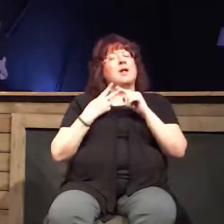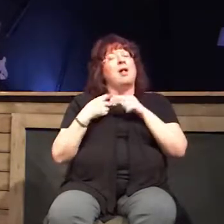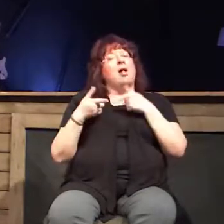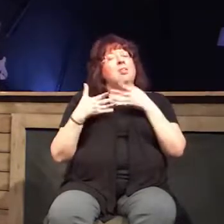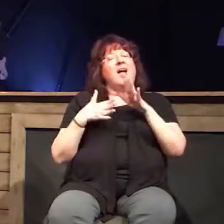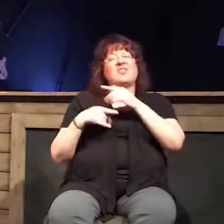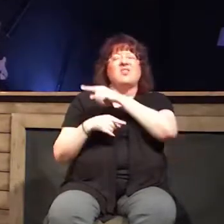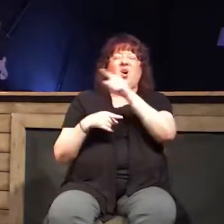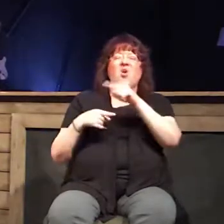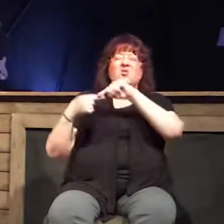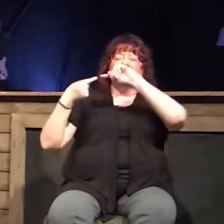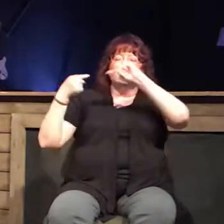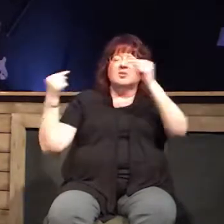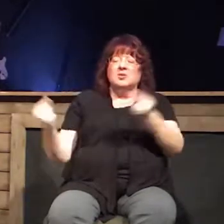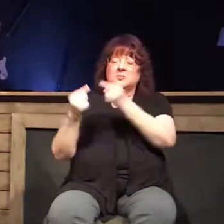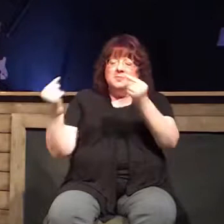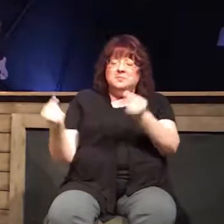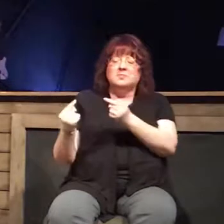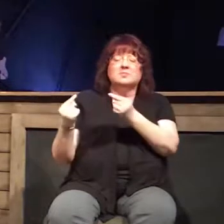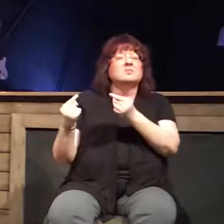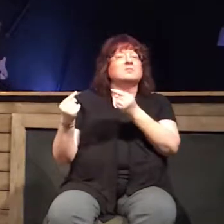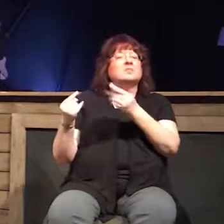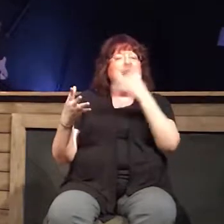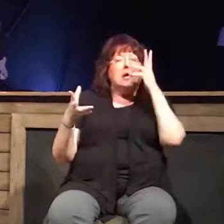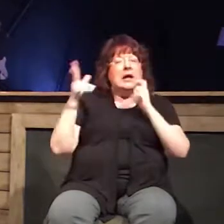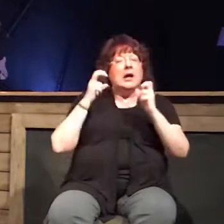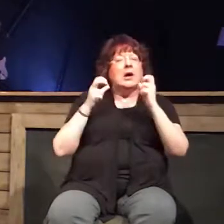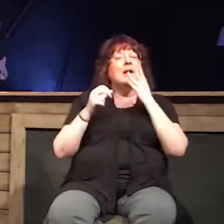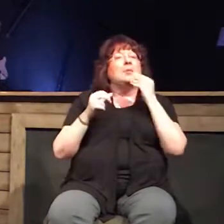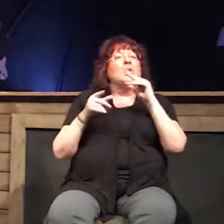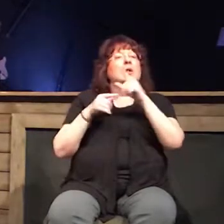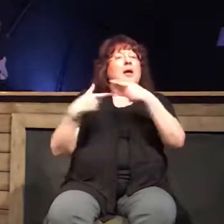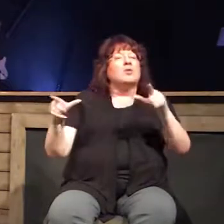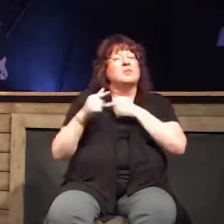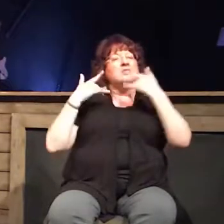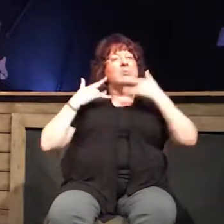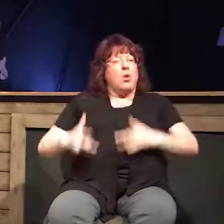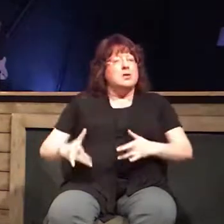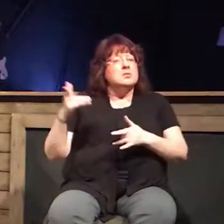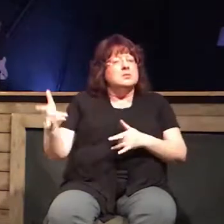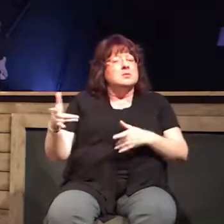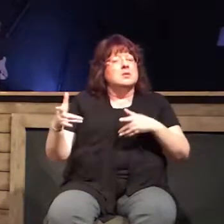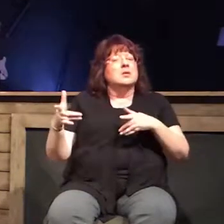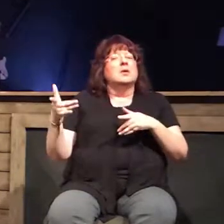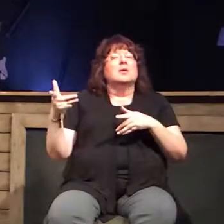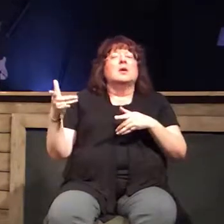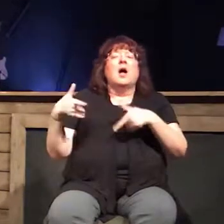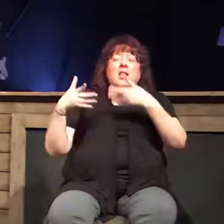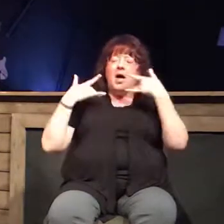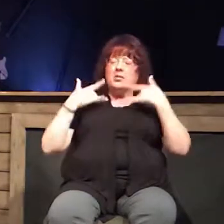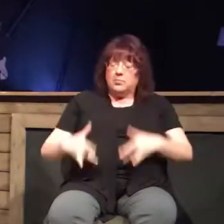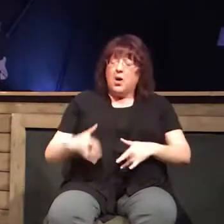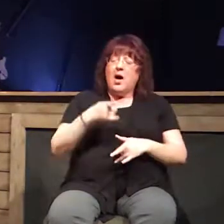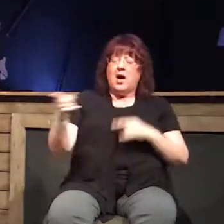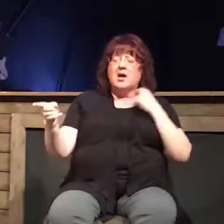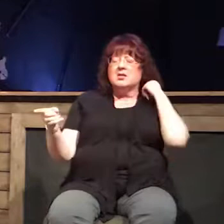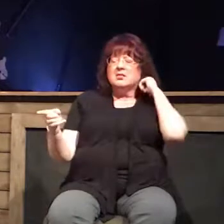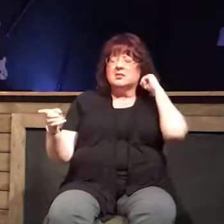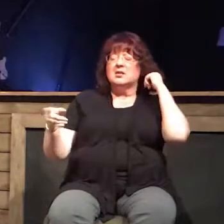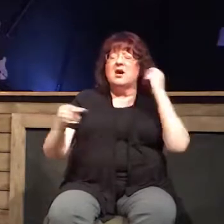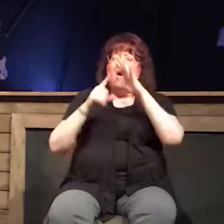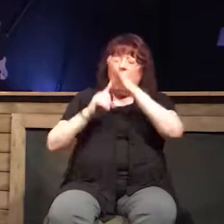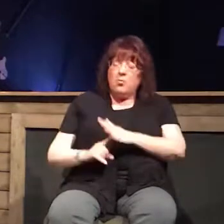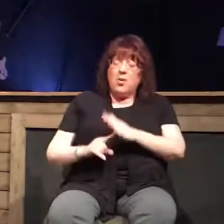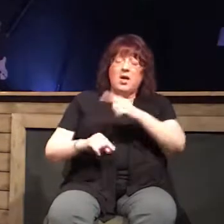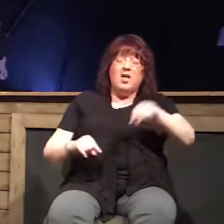the afflicted," everybody say afflicted. Afflicted here in the Hebrew language means the depressed. "Let the oppressed, let the